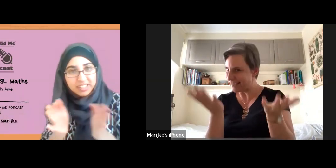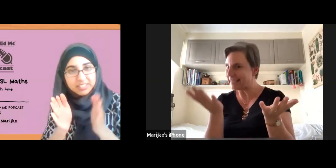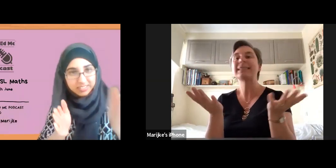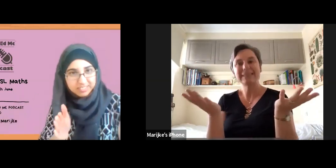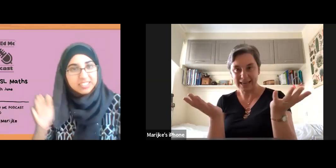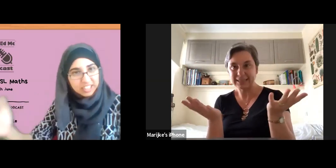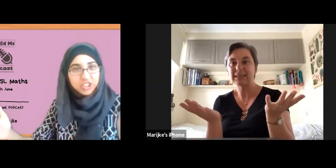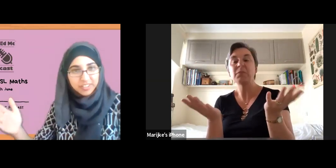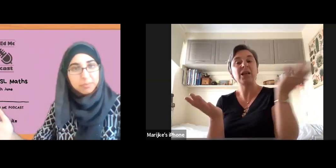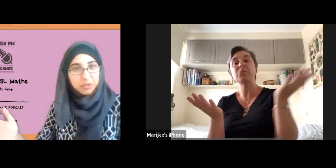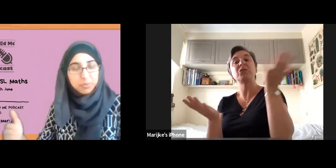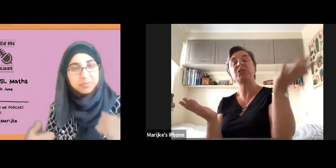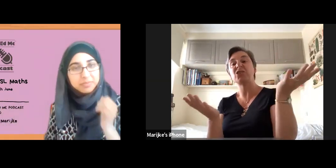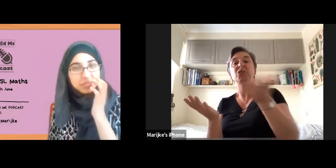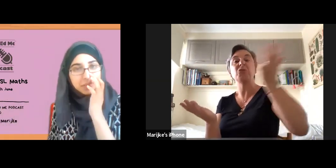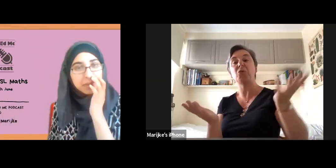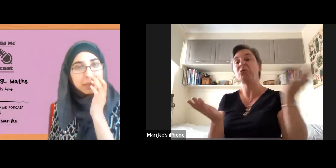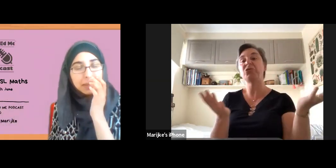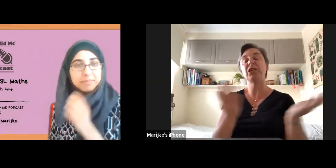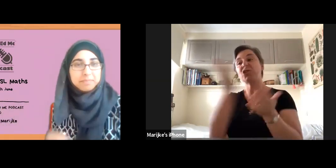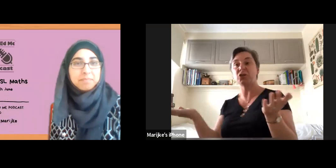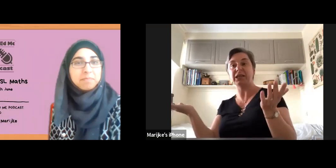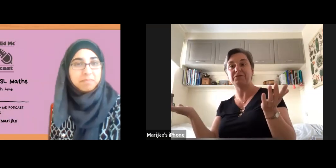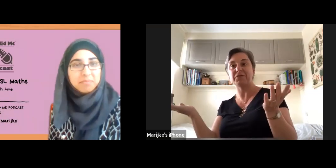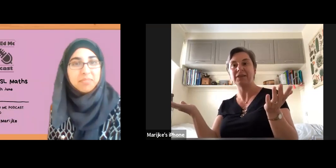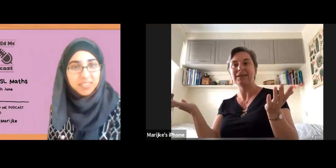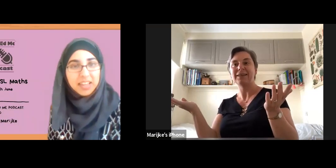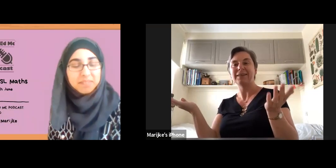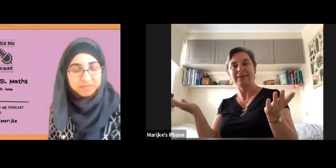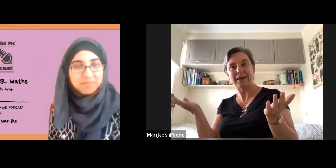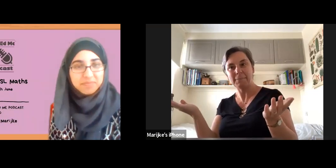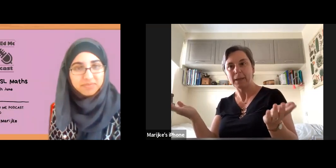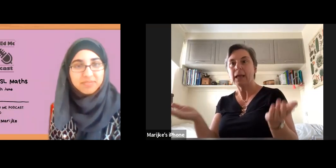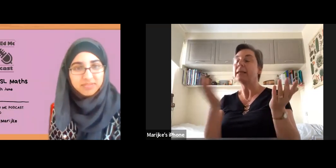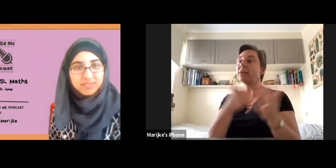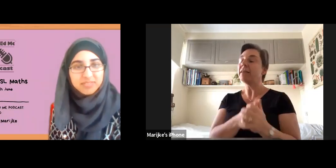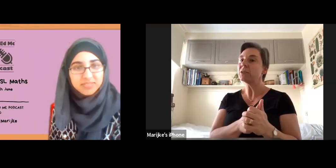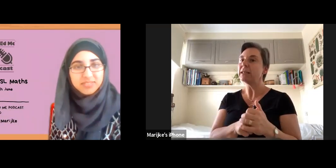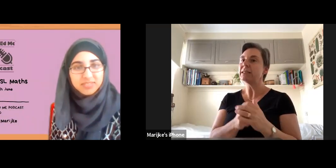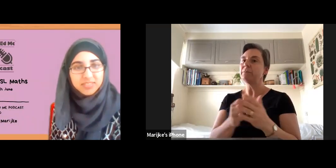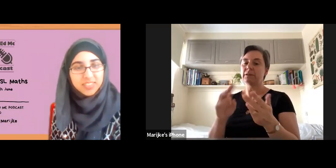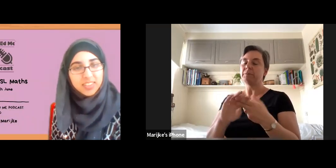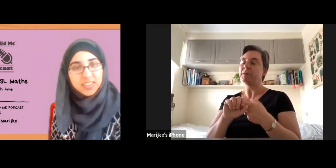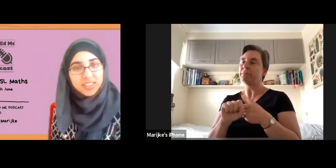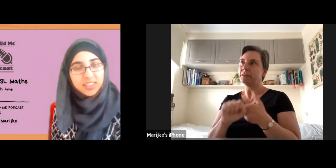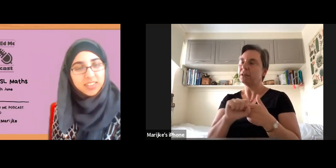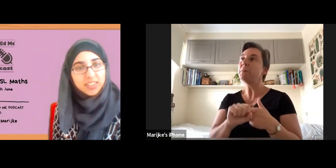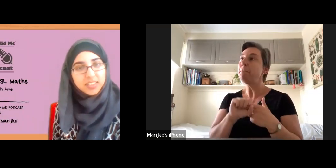Yes. In Belgium, you're a teacher. You go, you teach, you leave. Yeah. The other thing as well is another